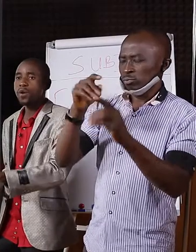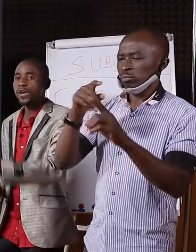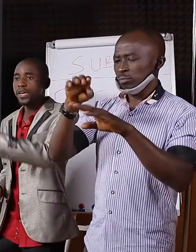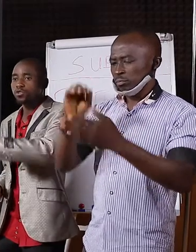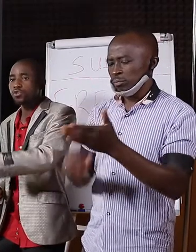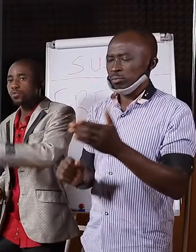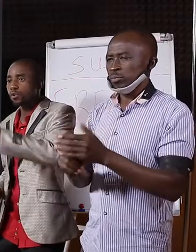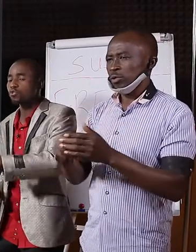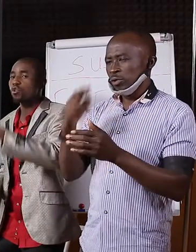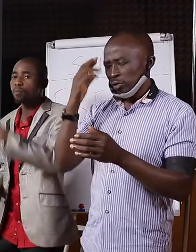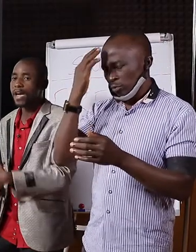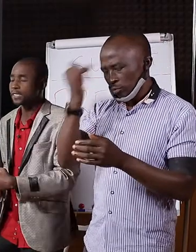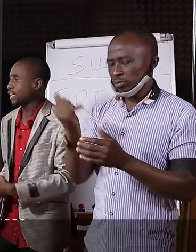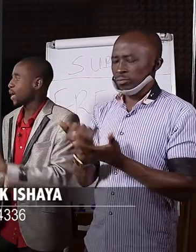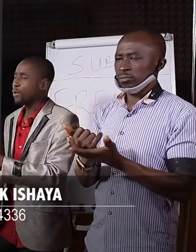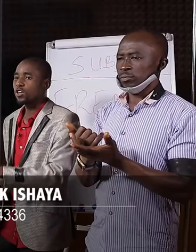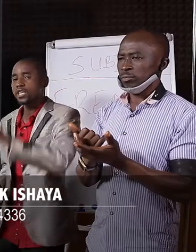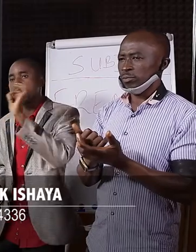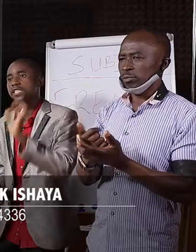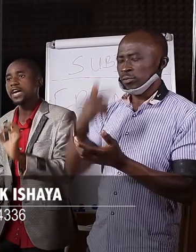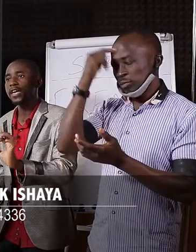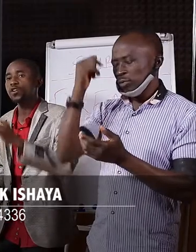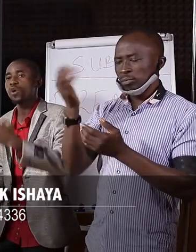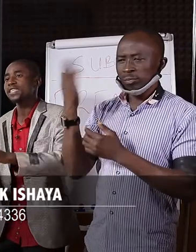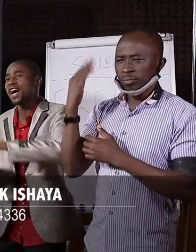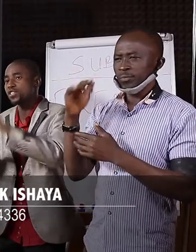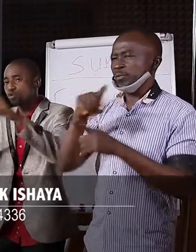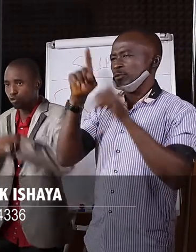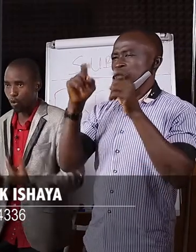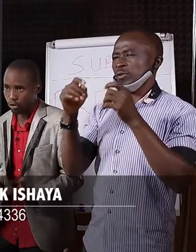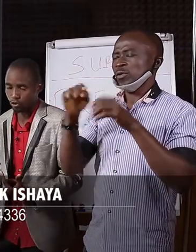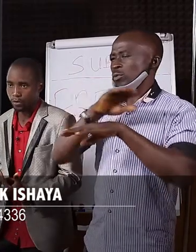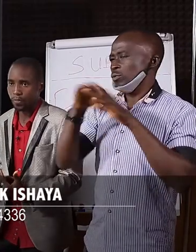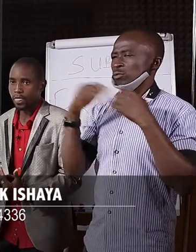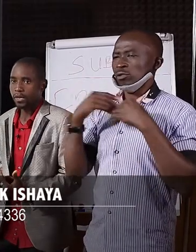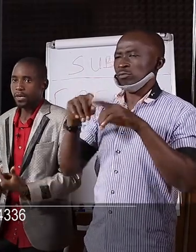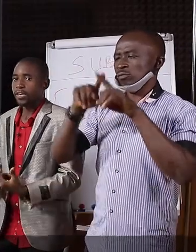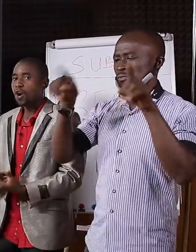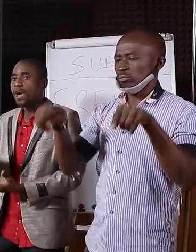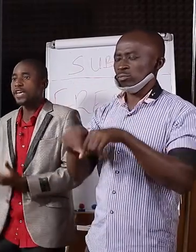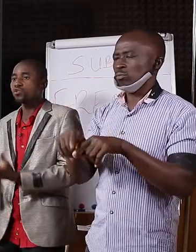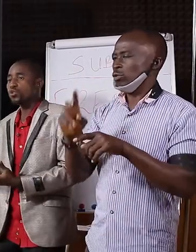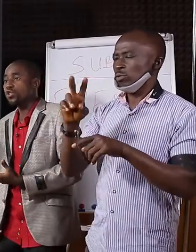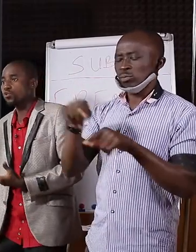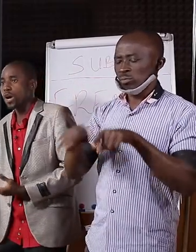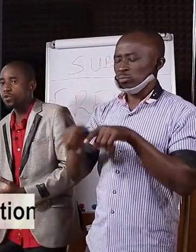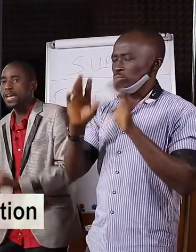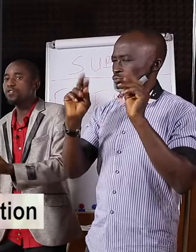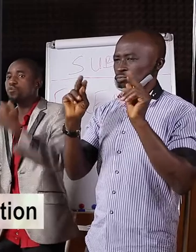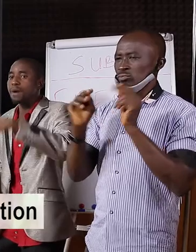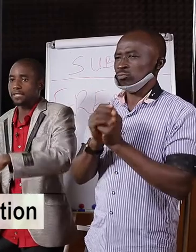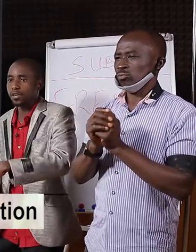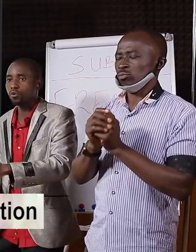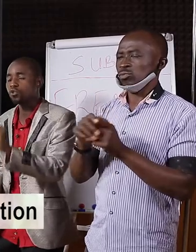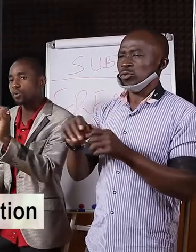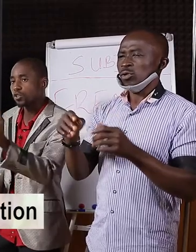reason why we introduce plus or minus, because initially the question has no square root. Now we are introducing square root, then